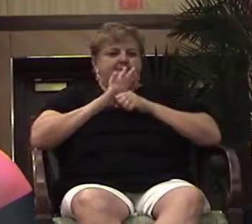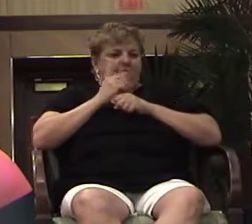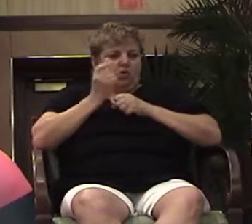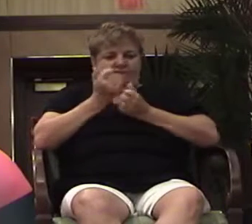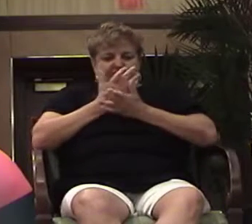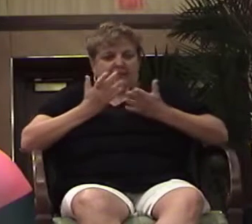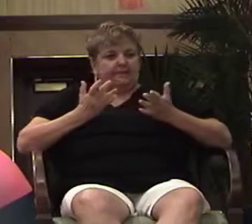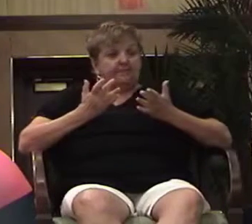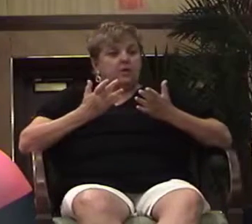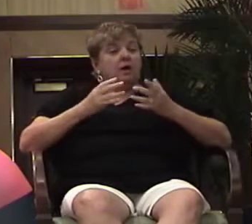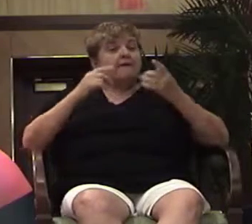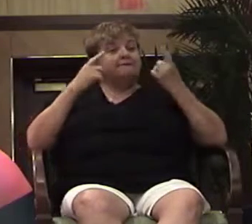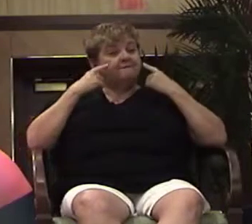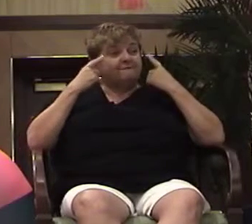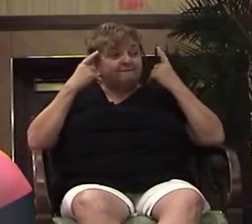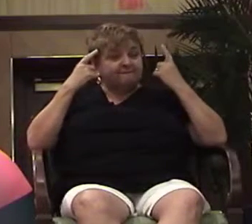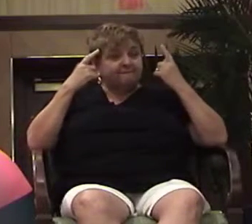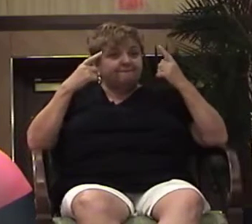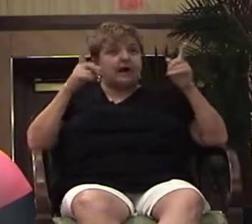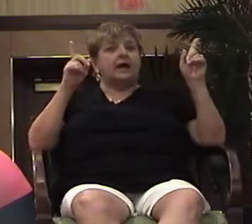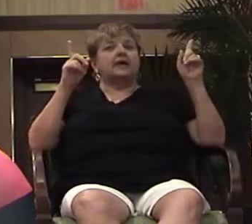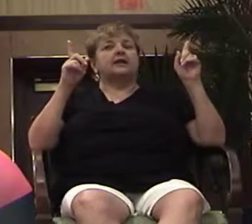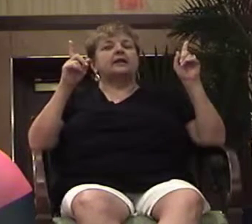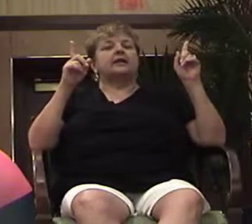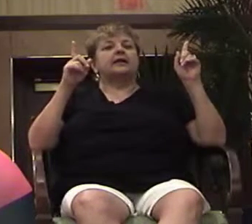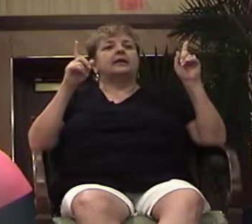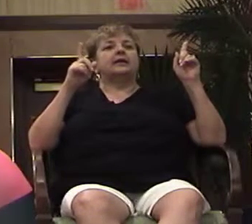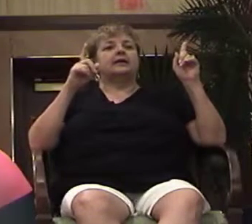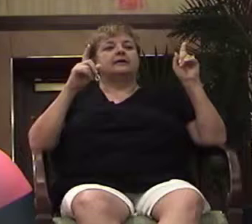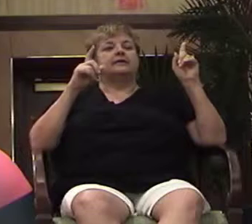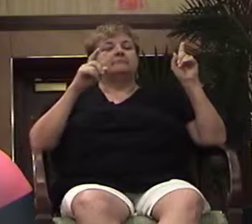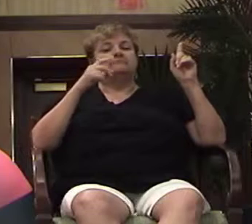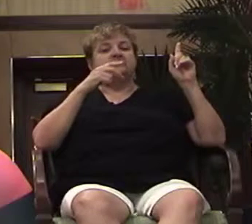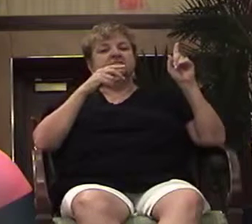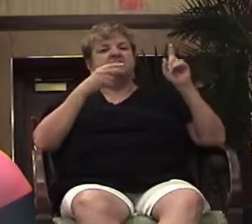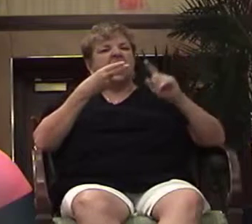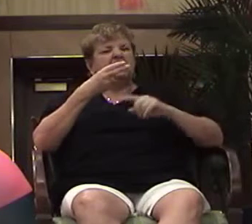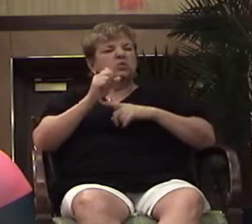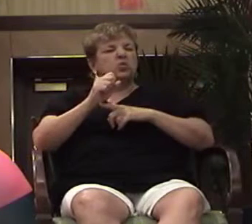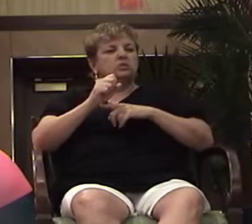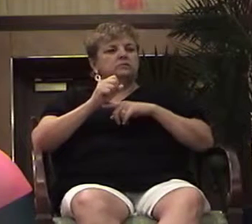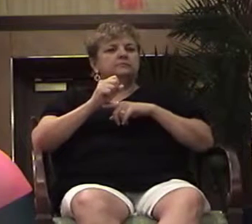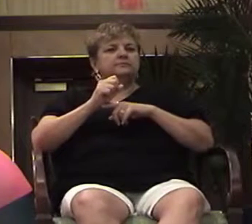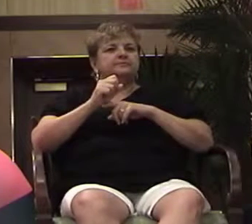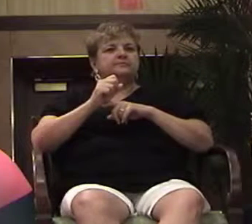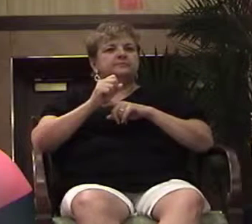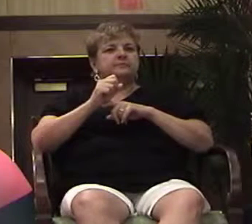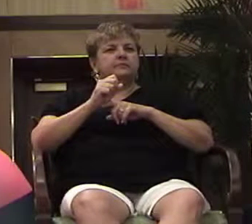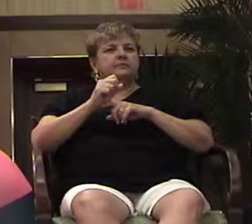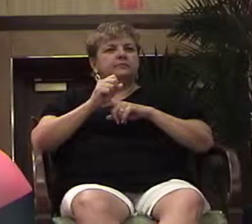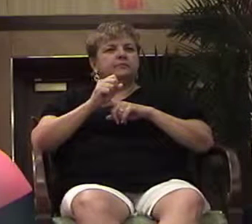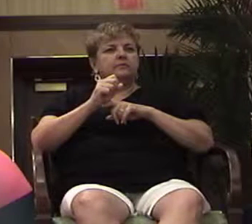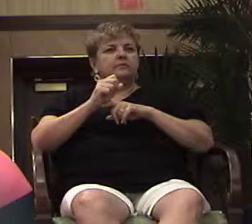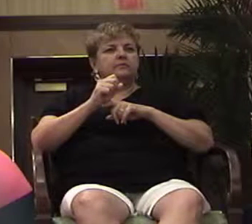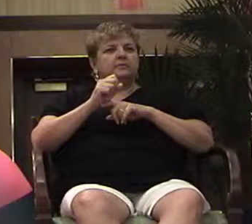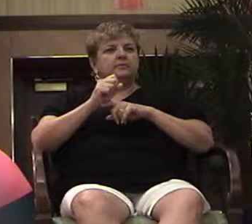I finally got to high school, and here's some of the kids, you know, they